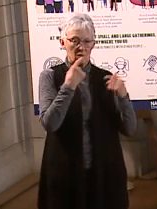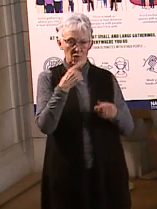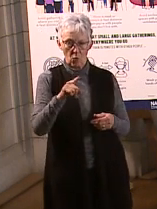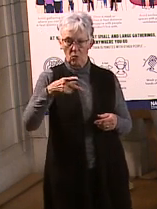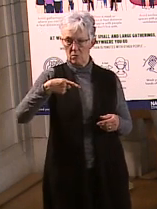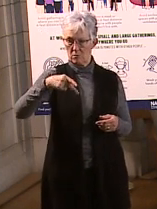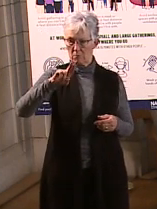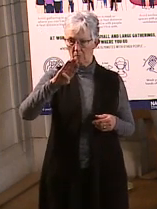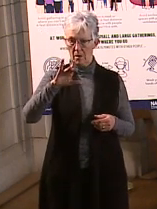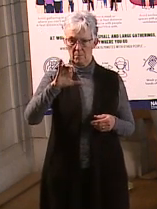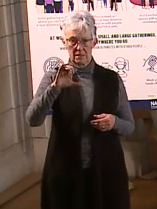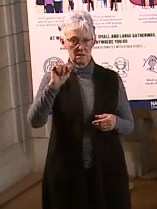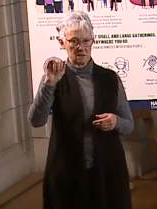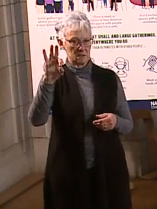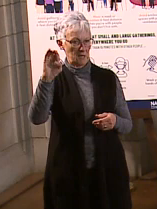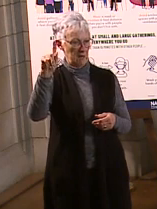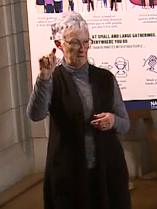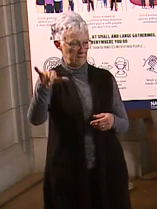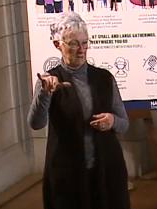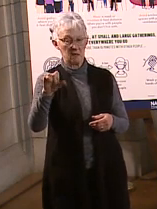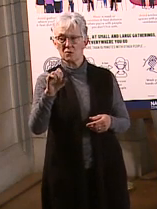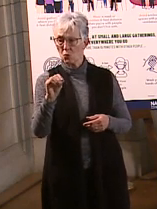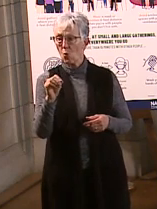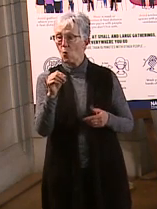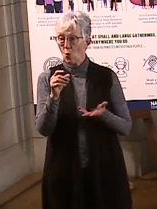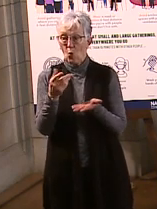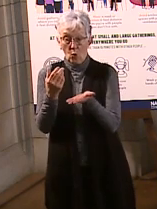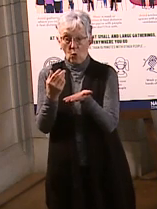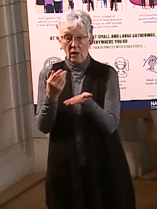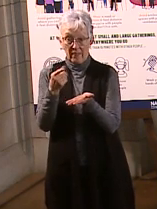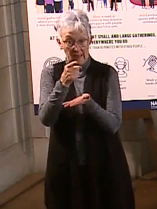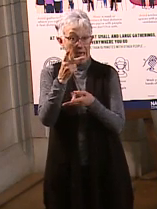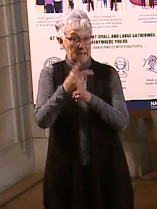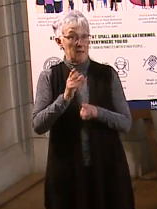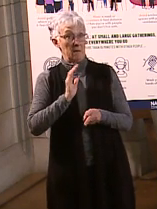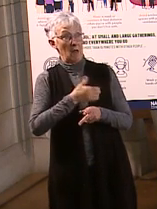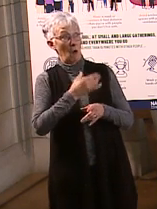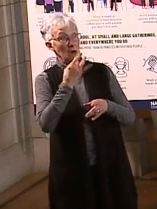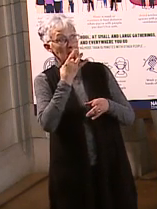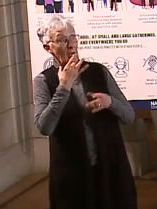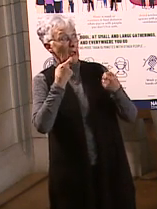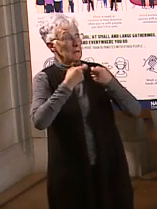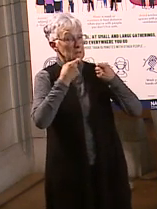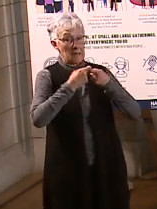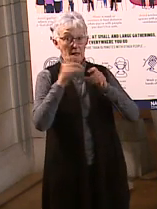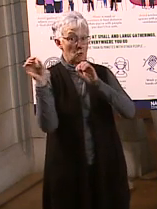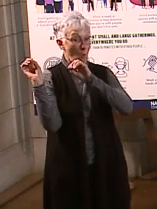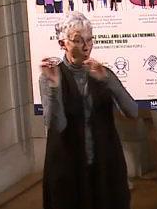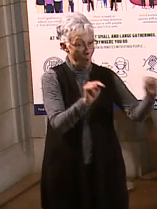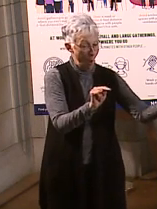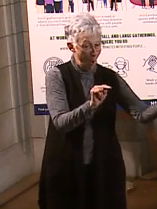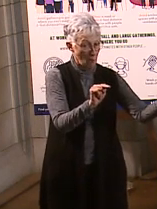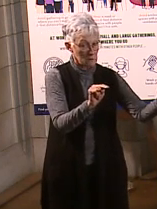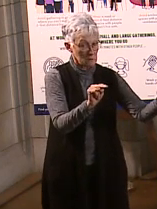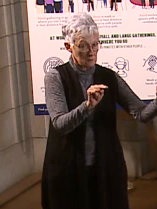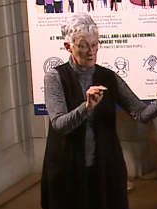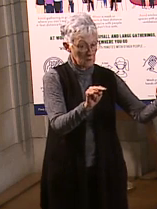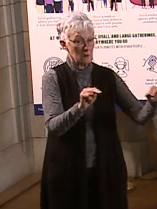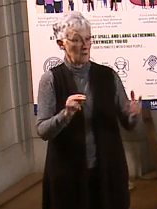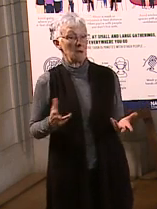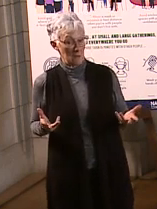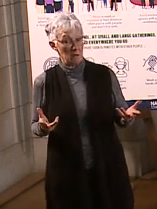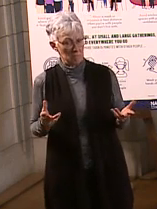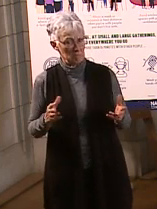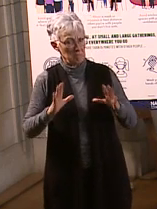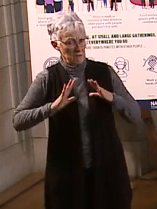workers that are involved, for example, of keeping the lights on and so forth. Now, what you may hear, because we don't want any of these doses to go to